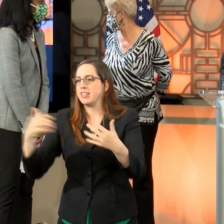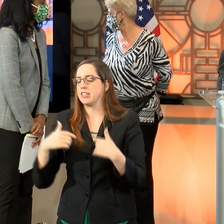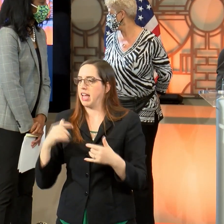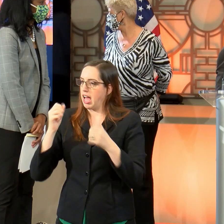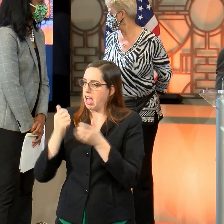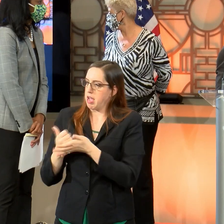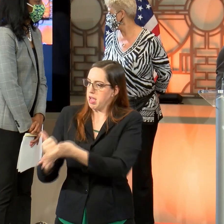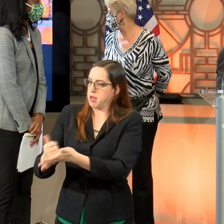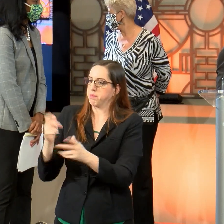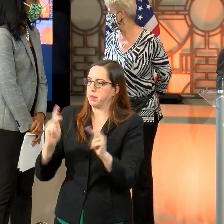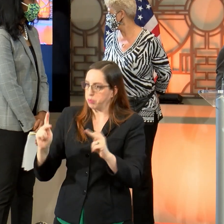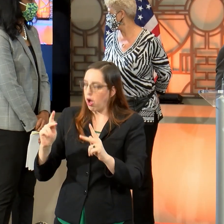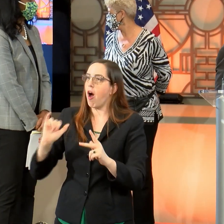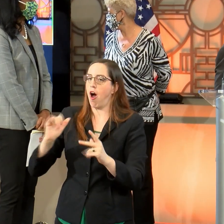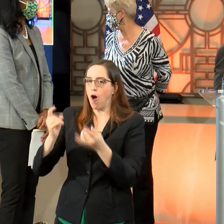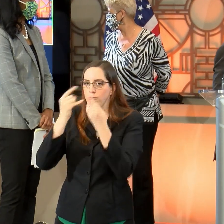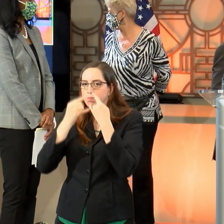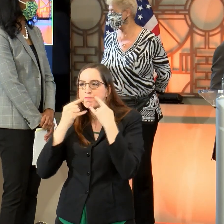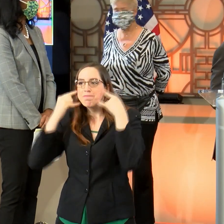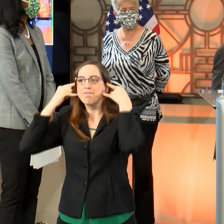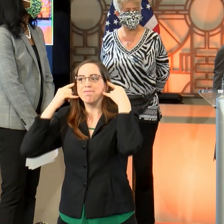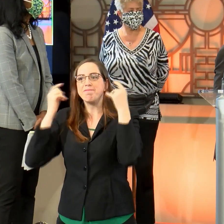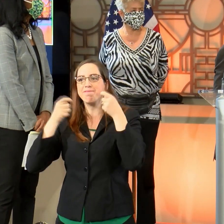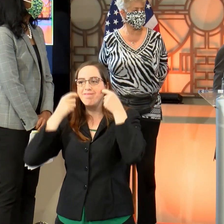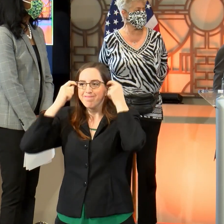wear their mask.